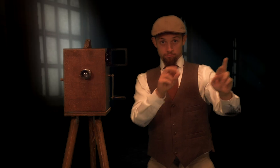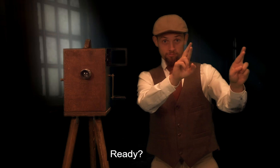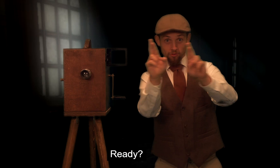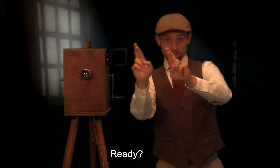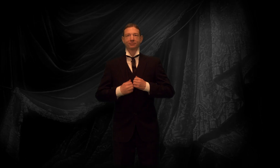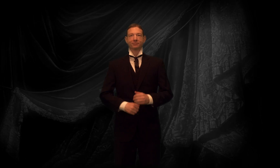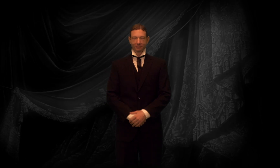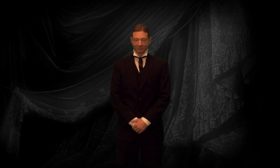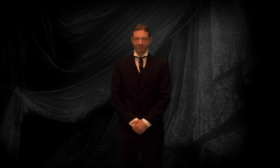Ready?